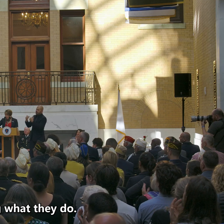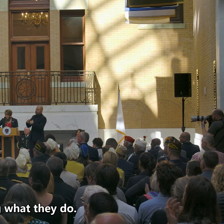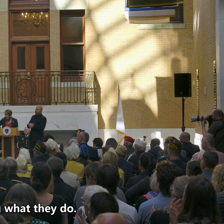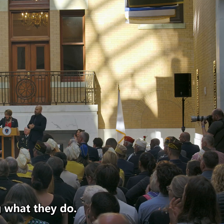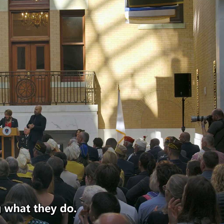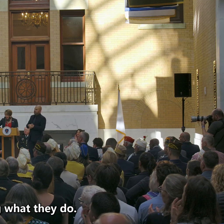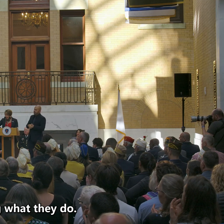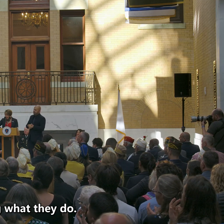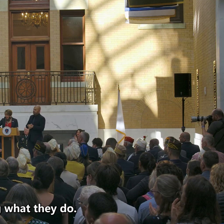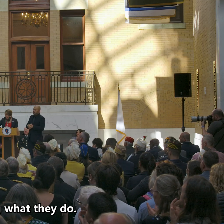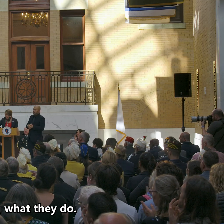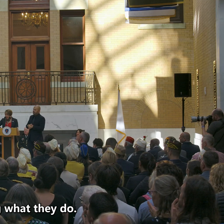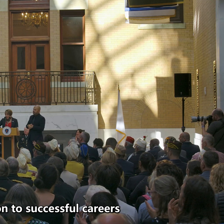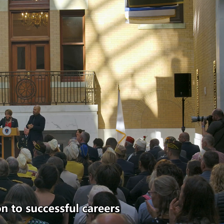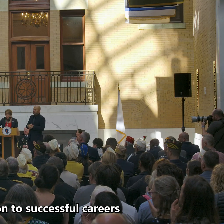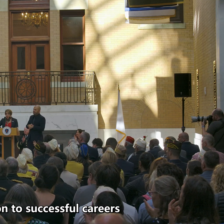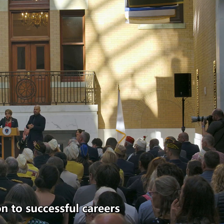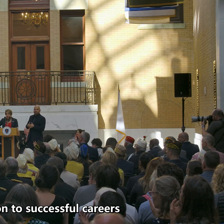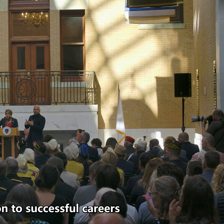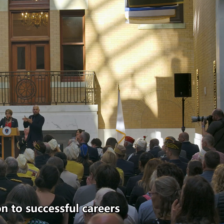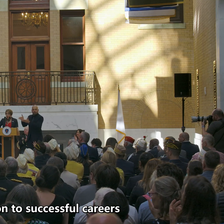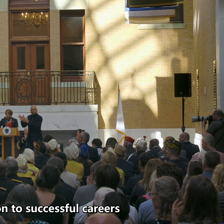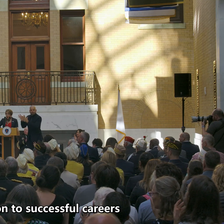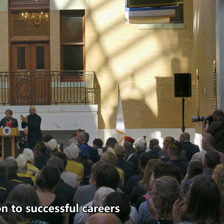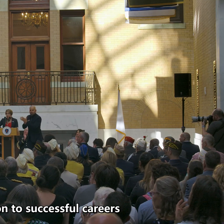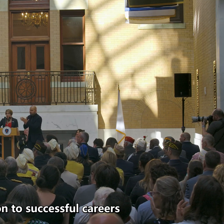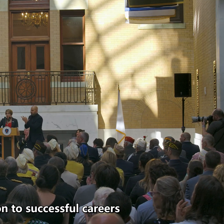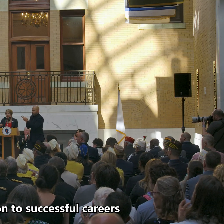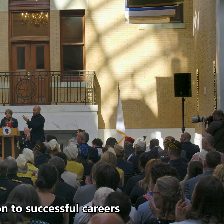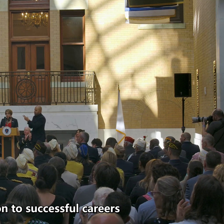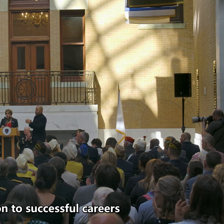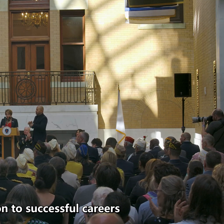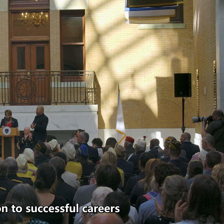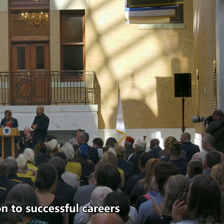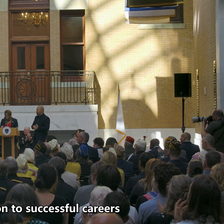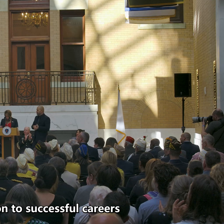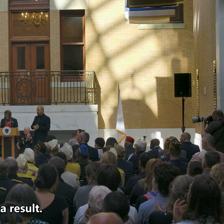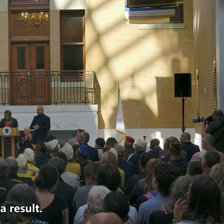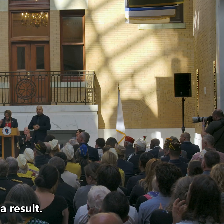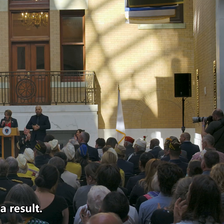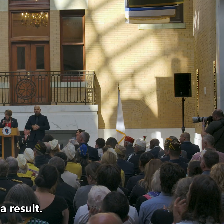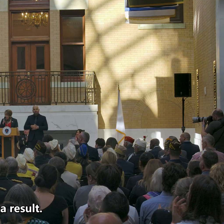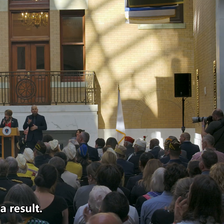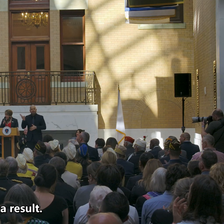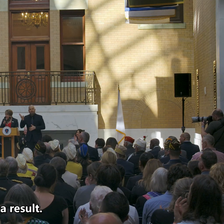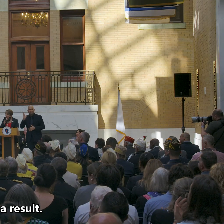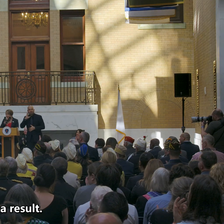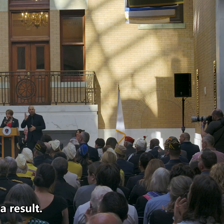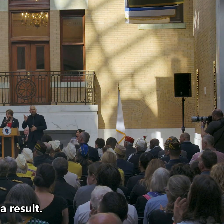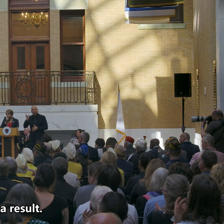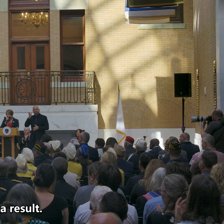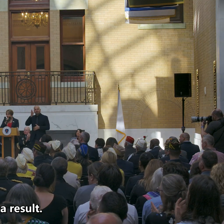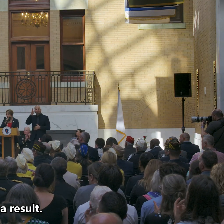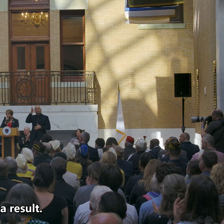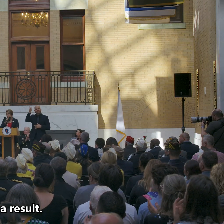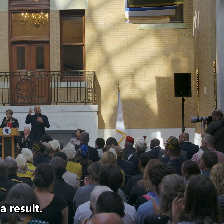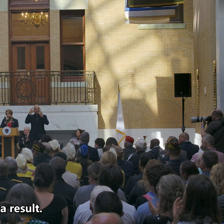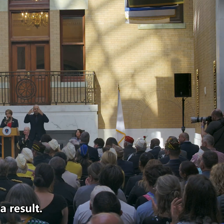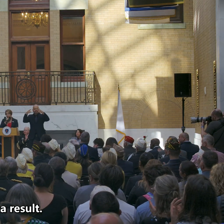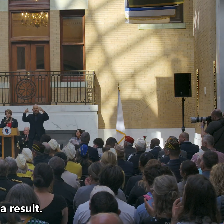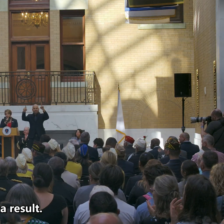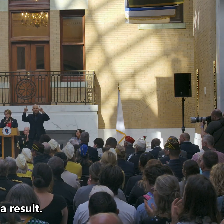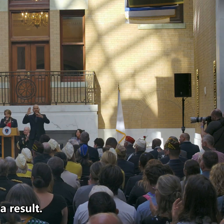do. And you will go on to successful careers as a result.